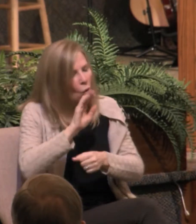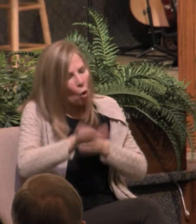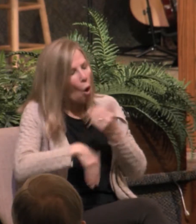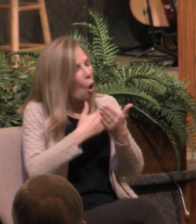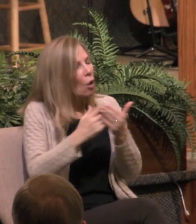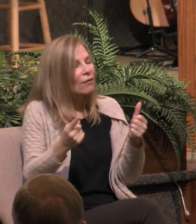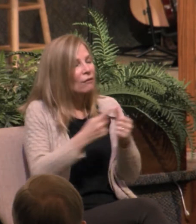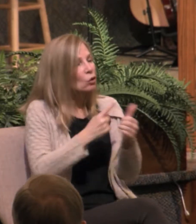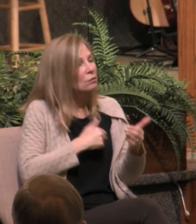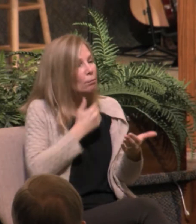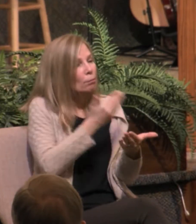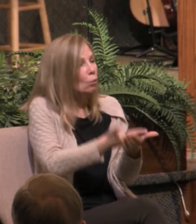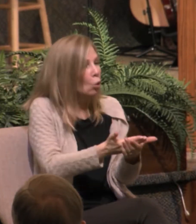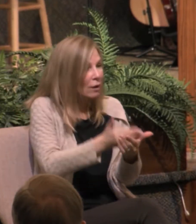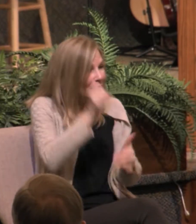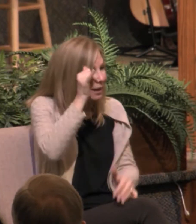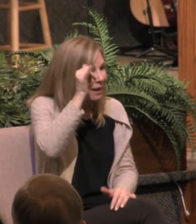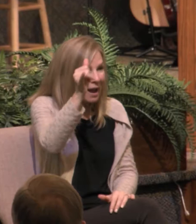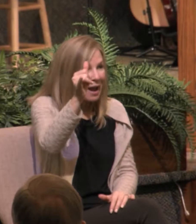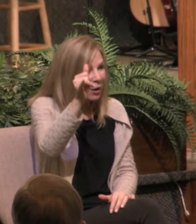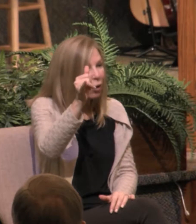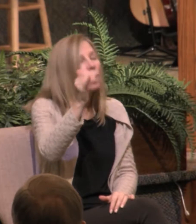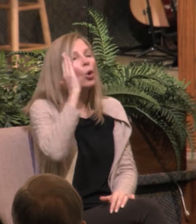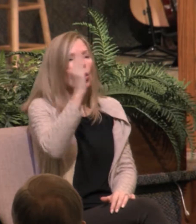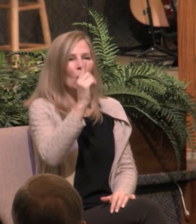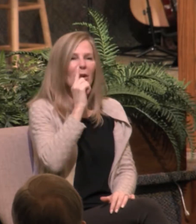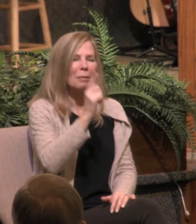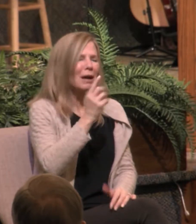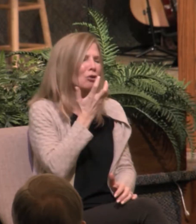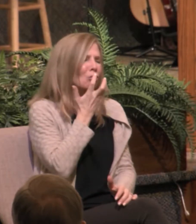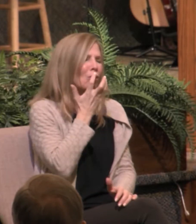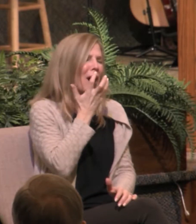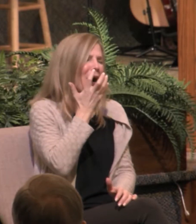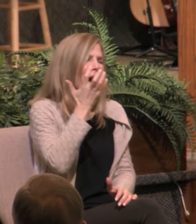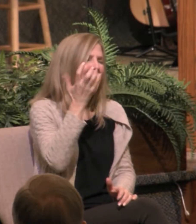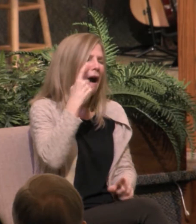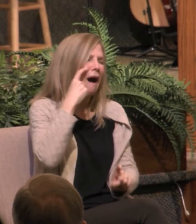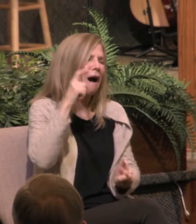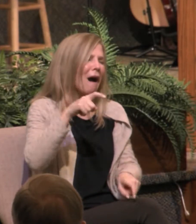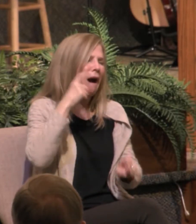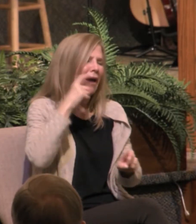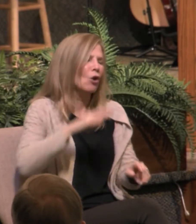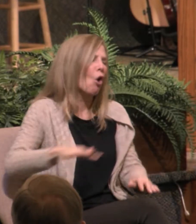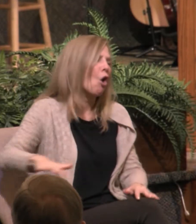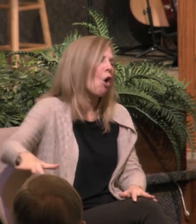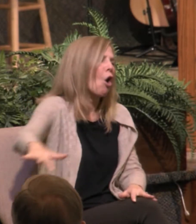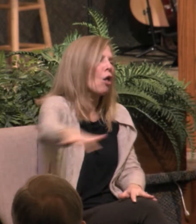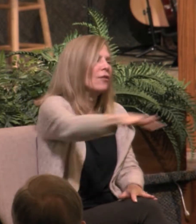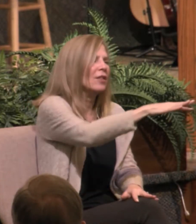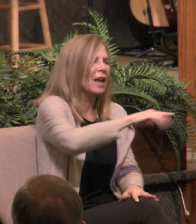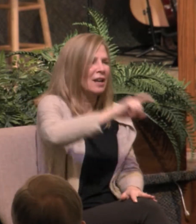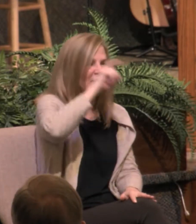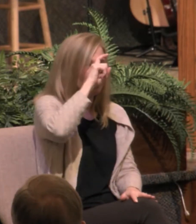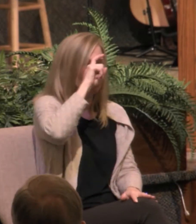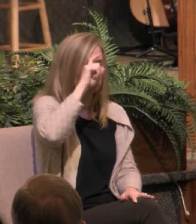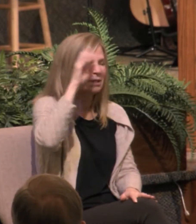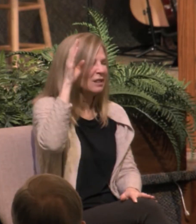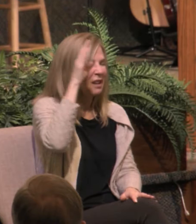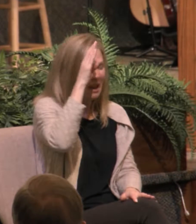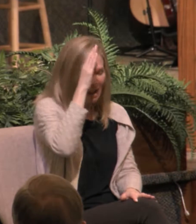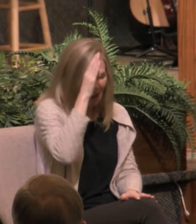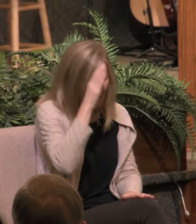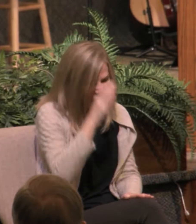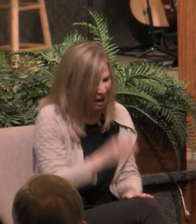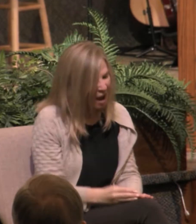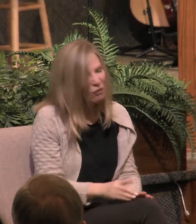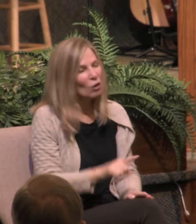cattle as well. Moreover, there shall be a great cry in all the land of Egypt, such as there has not been before and such as shall never